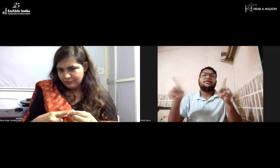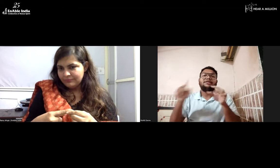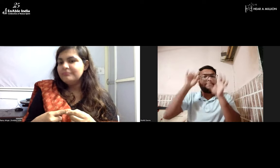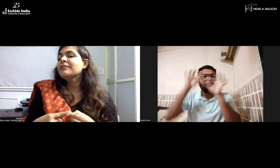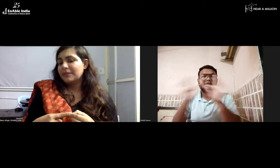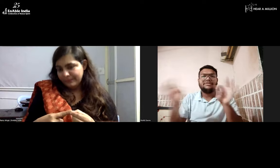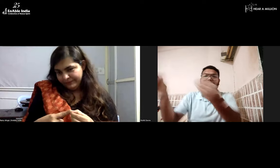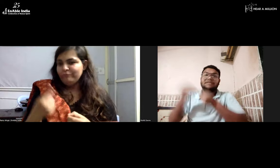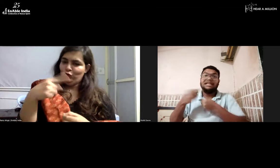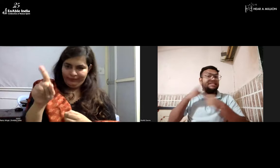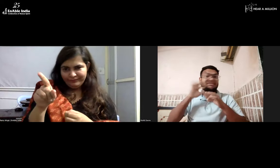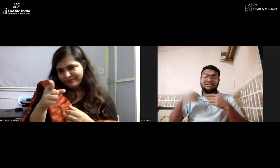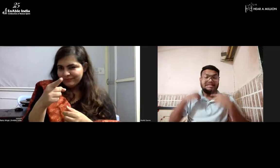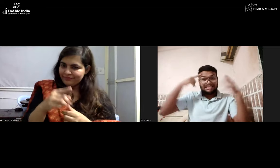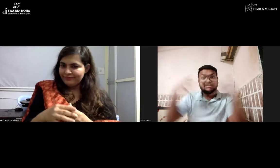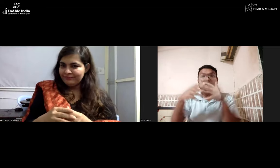I have a question to Ria.